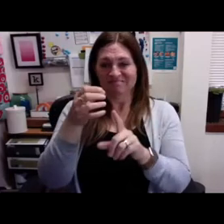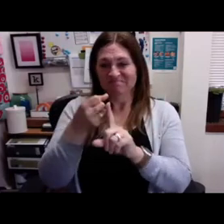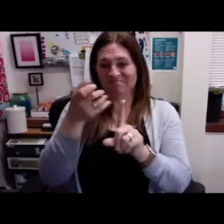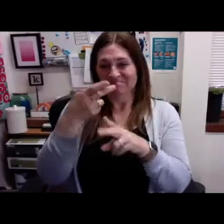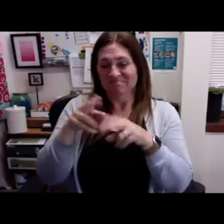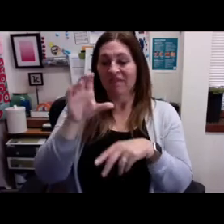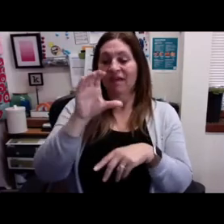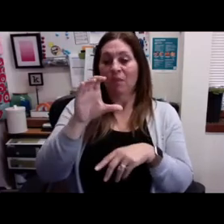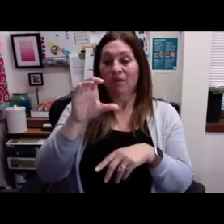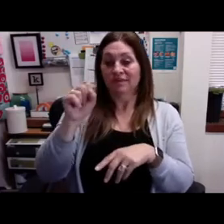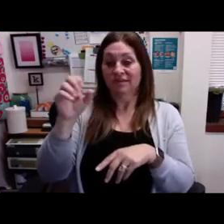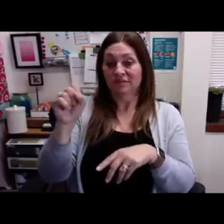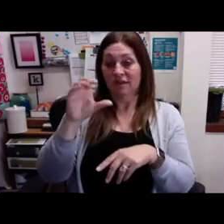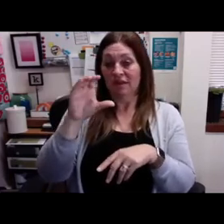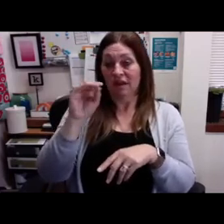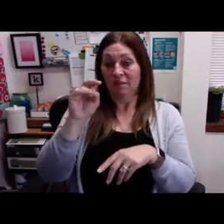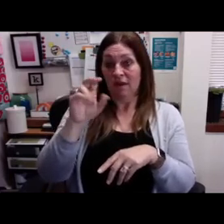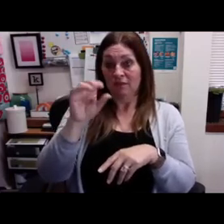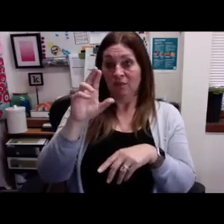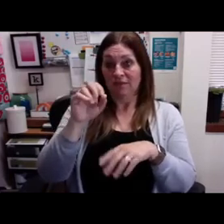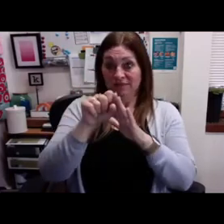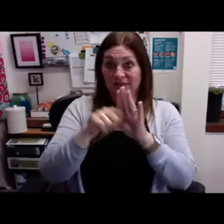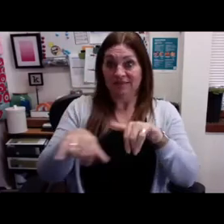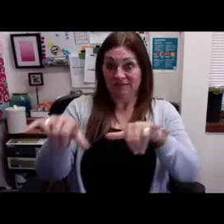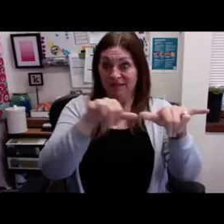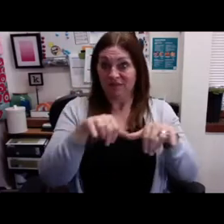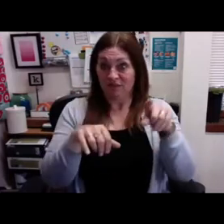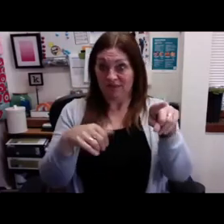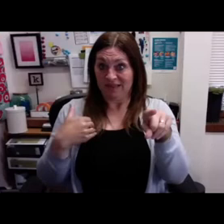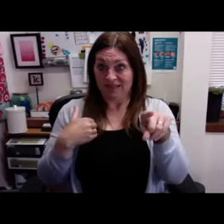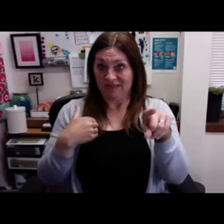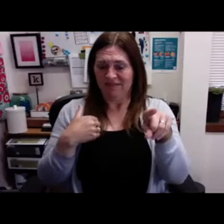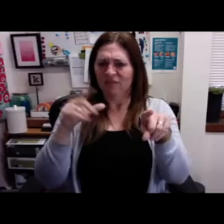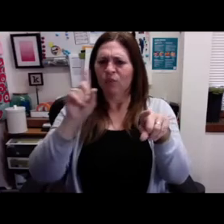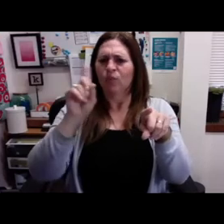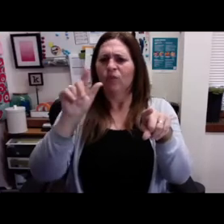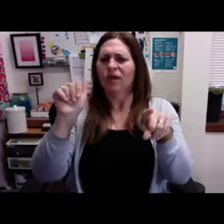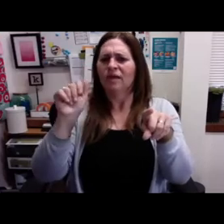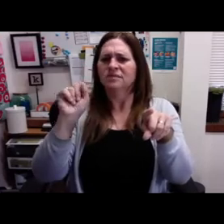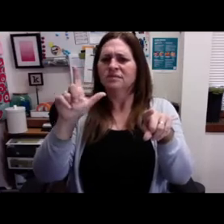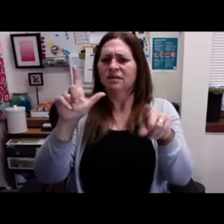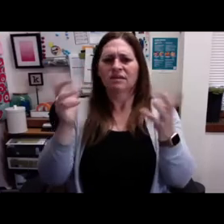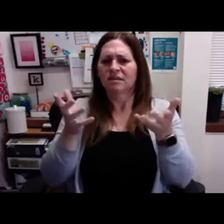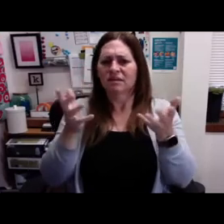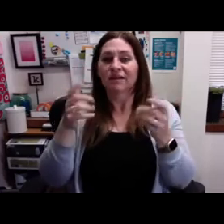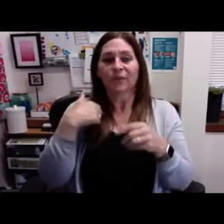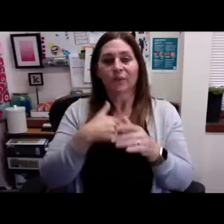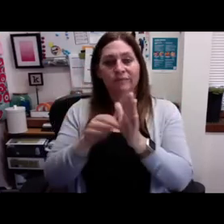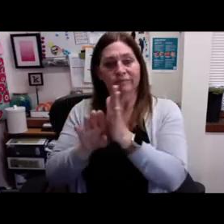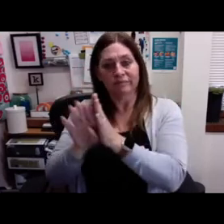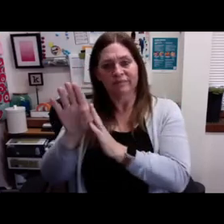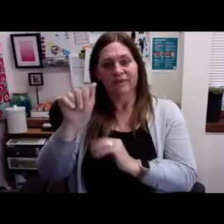with the, I want to expand on a little bit the Common Core system that we just talked